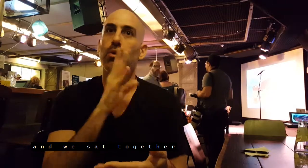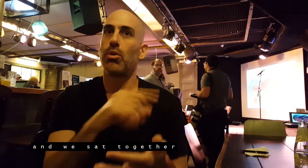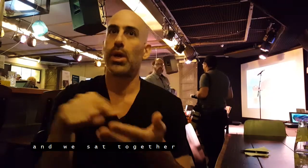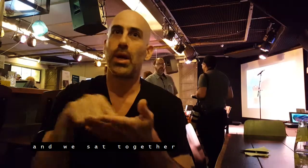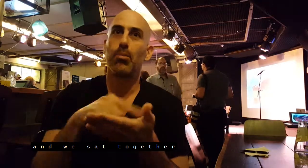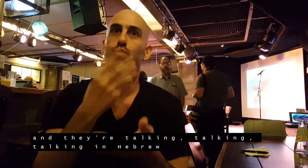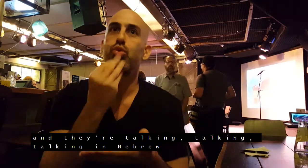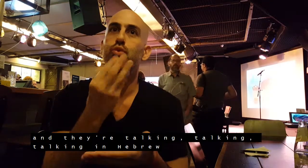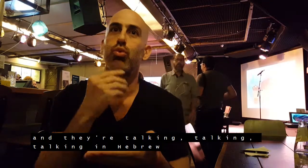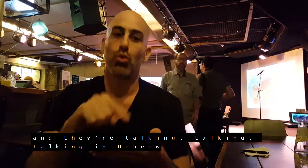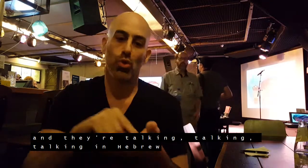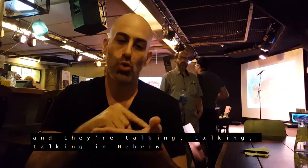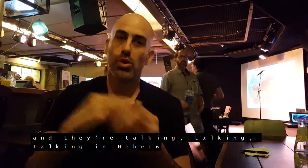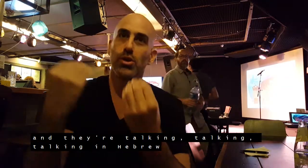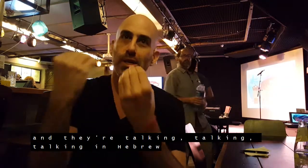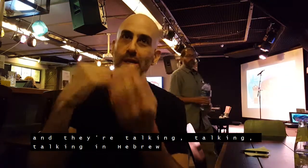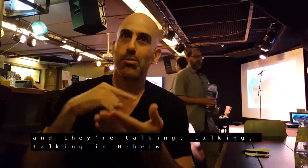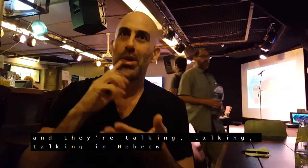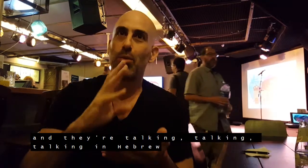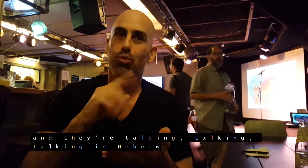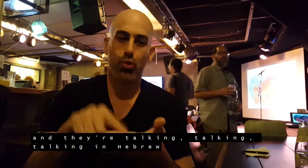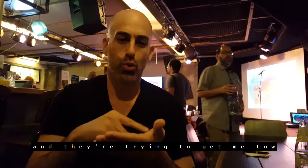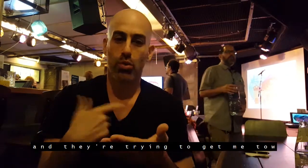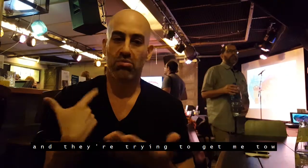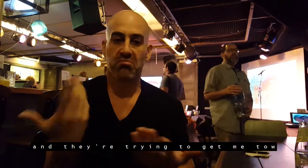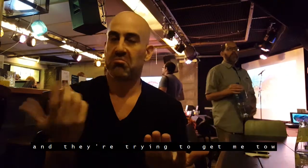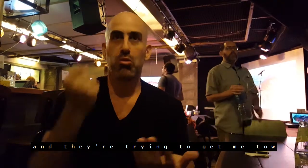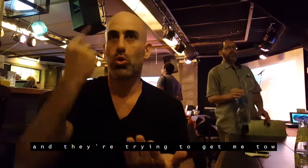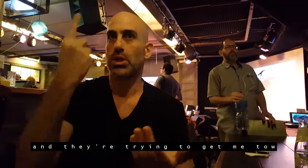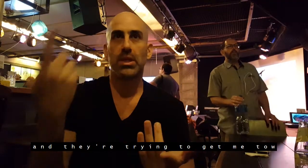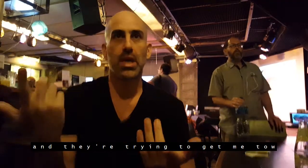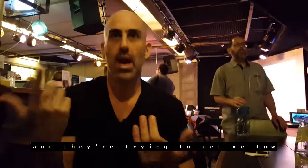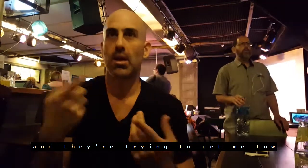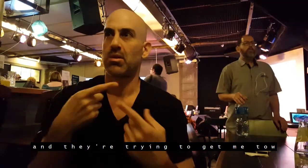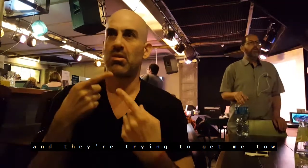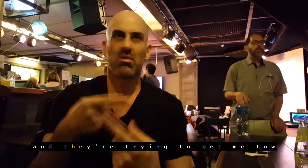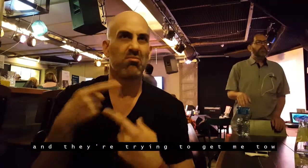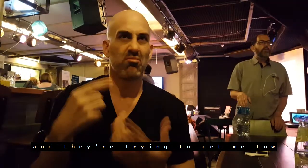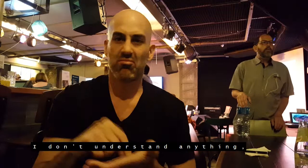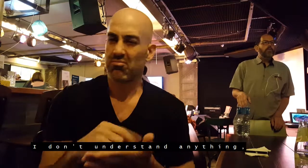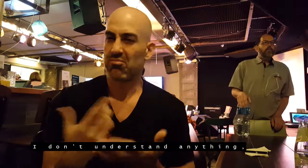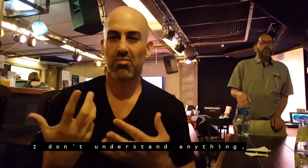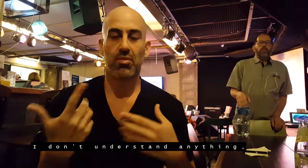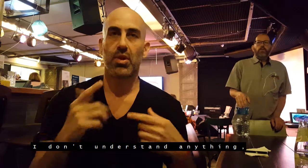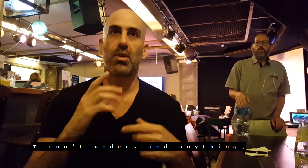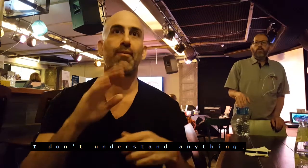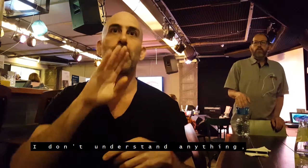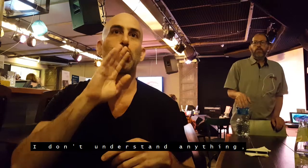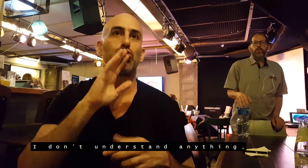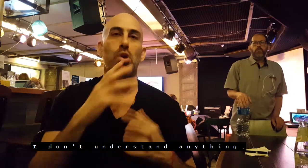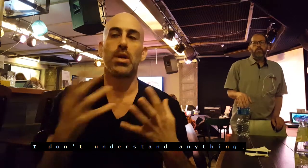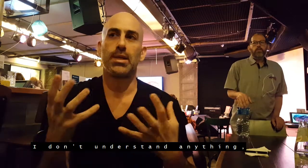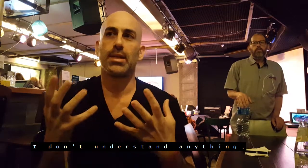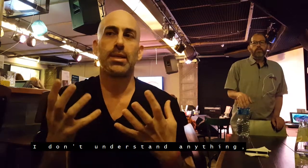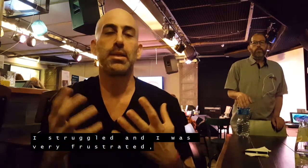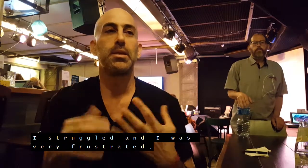we were talking in Hebrew. They're trying to teach me to read Hebrew. I don't understand anything. I struggled. I was very